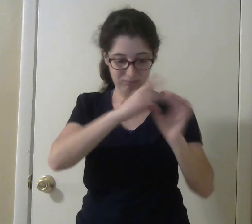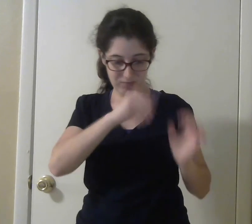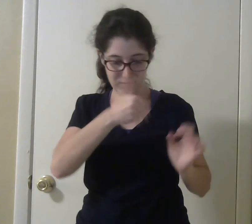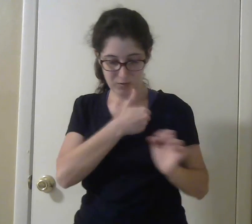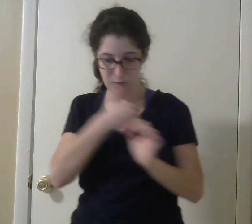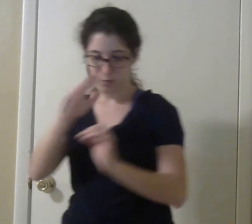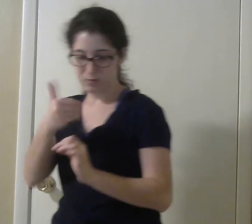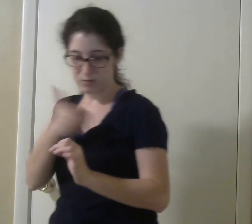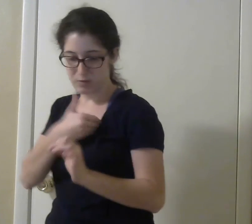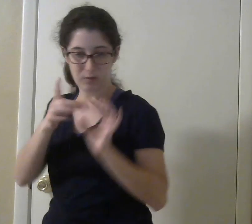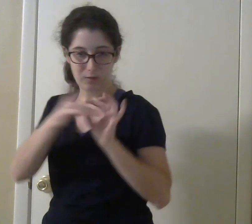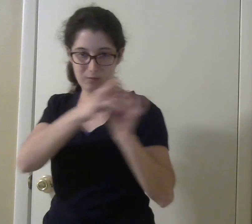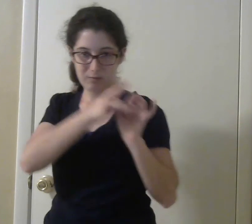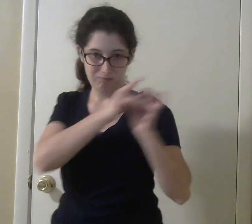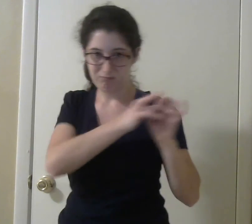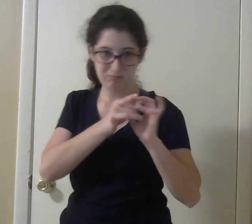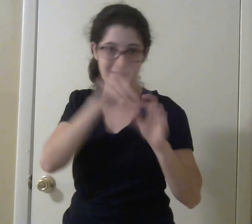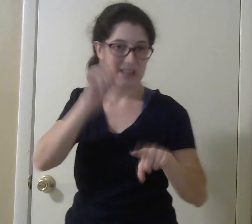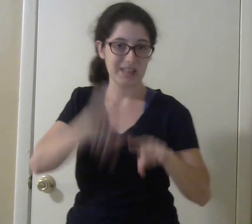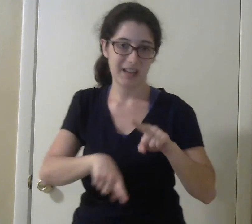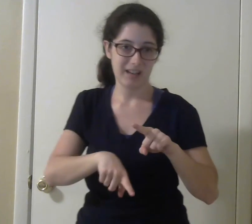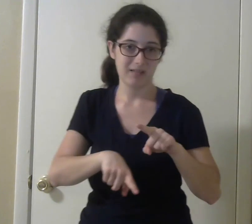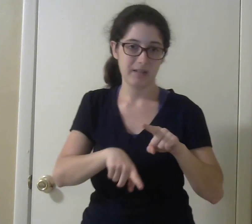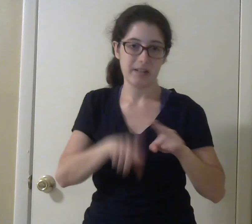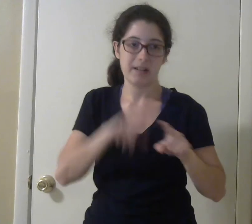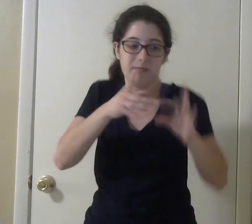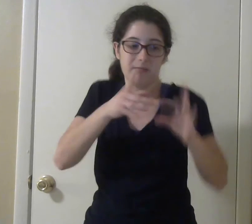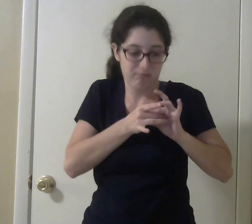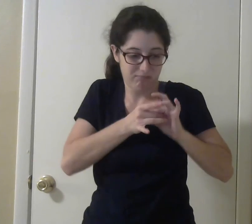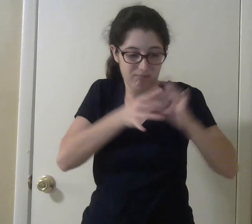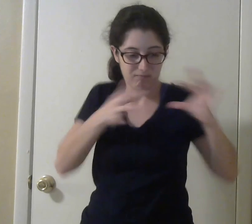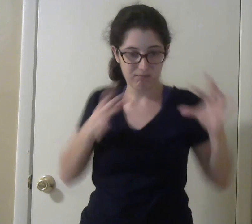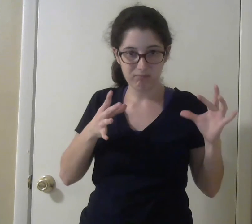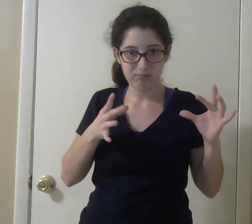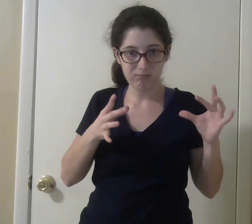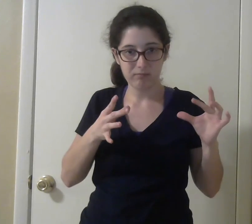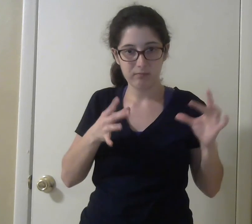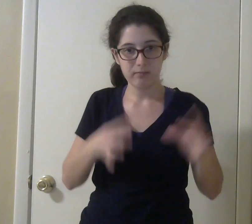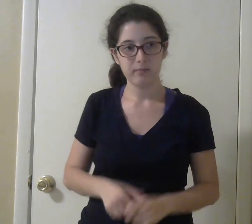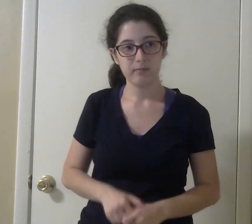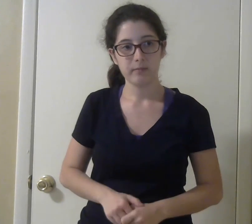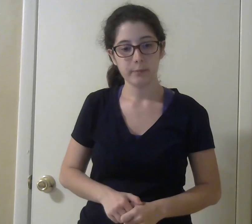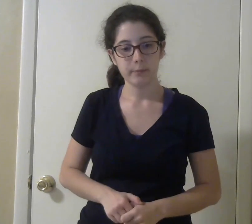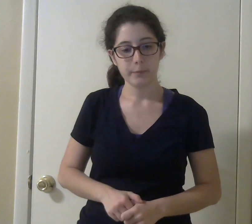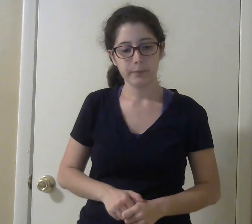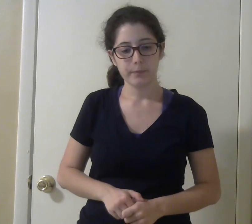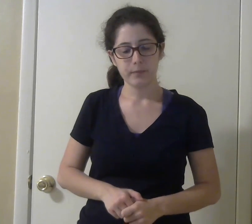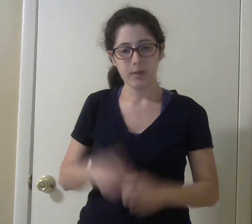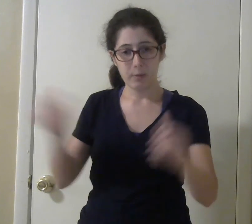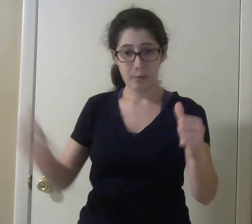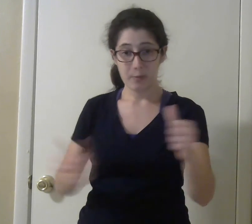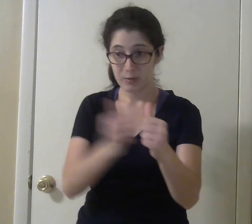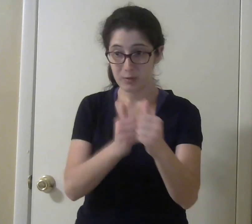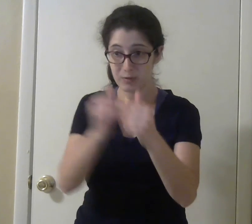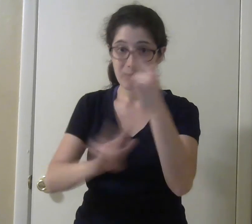deep disunion from the outset. So to pursue a dating relationship, cultivating a relationship that